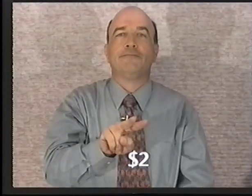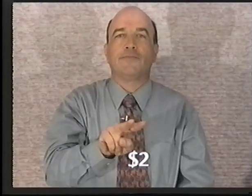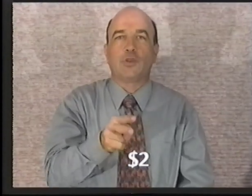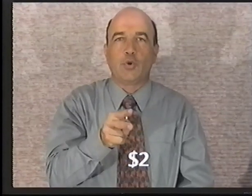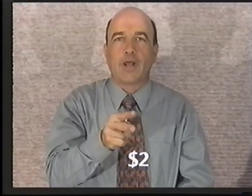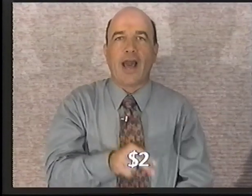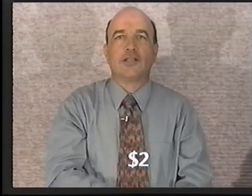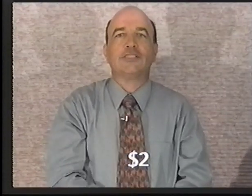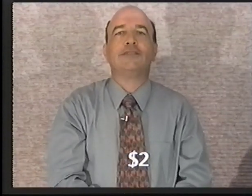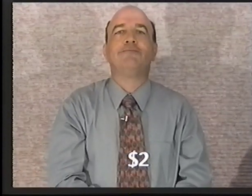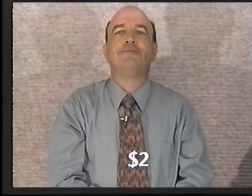$2.